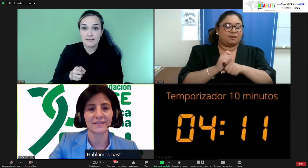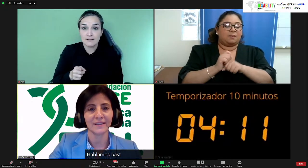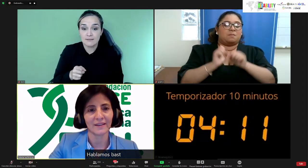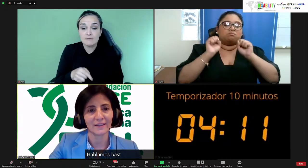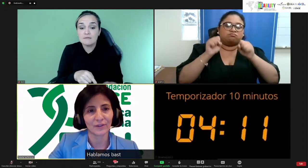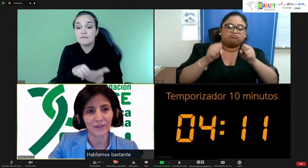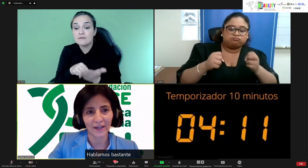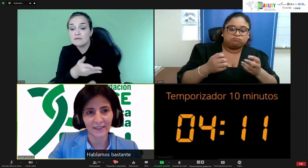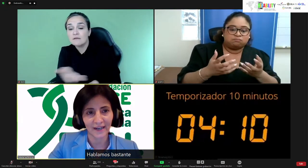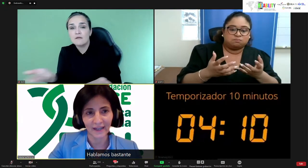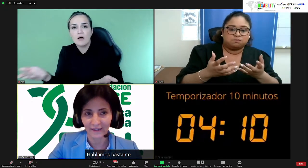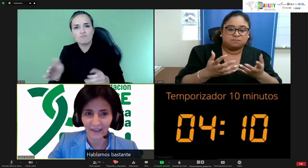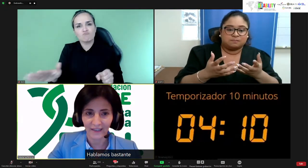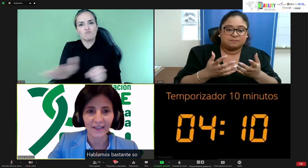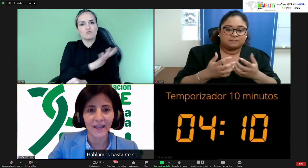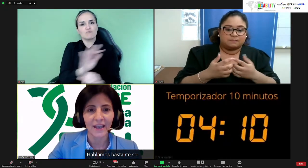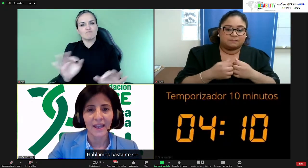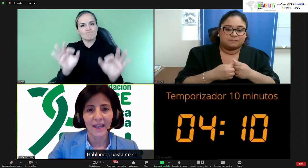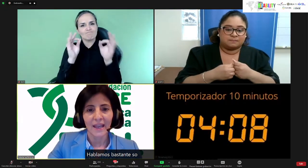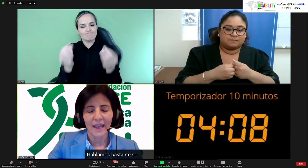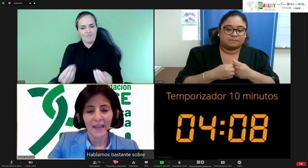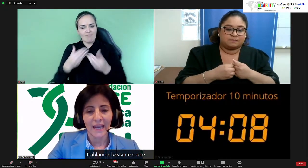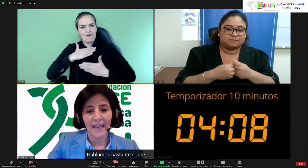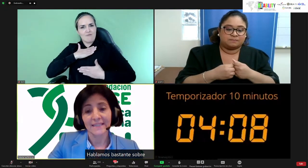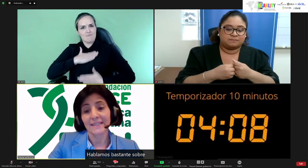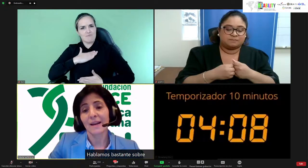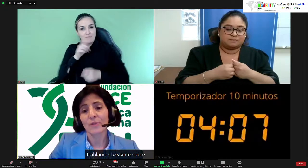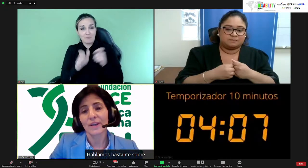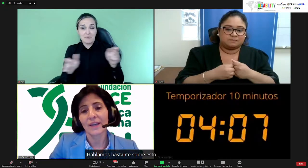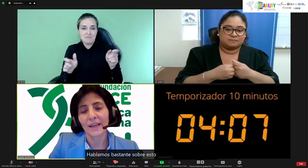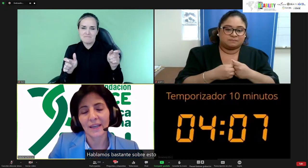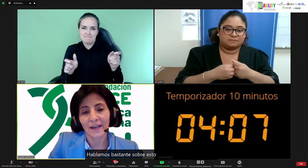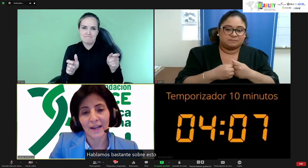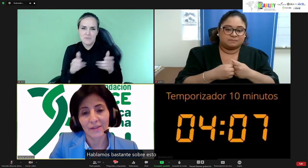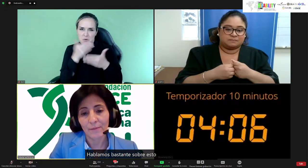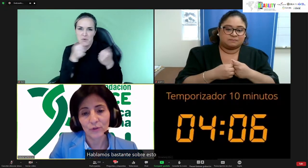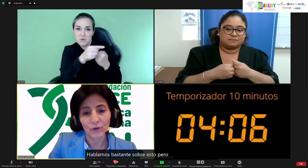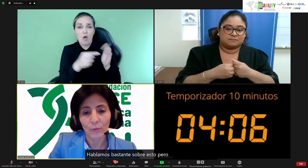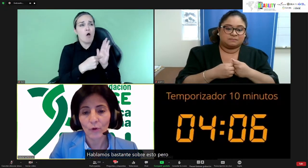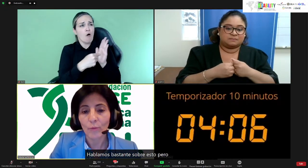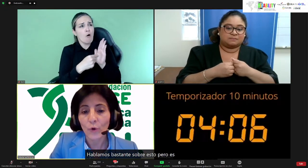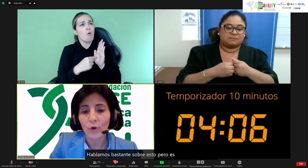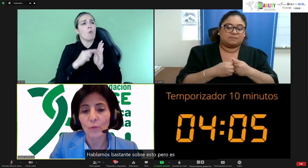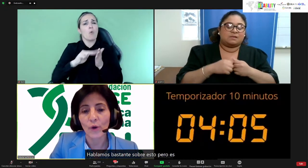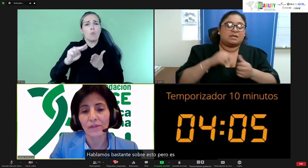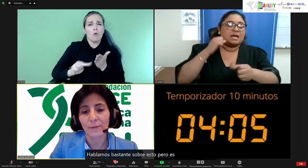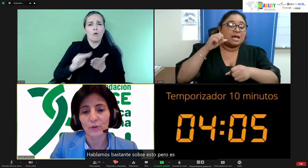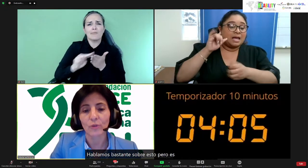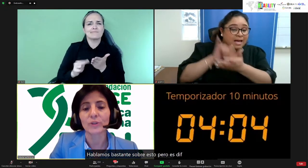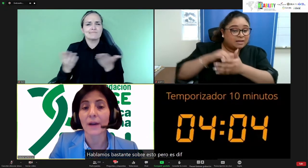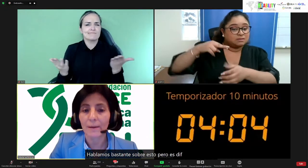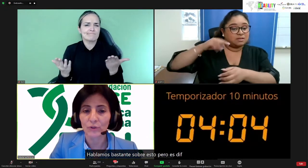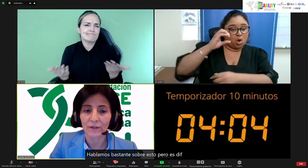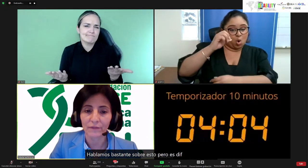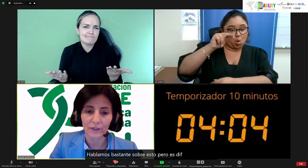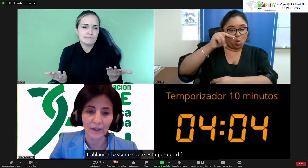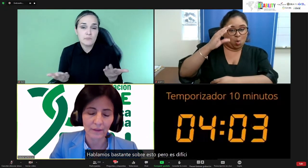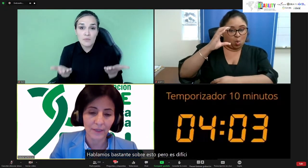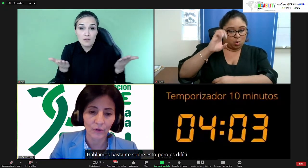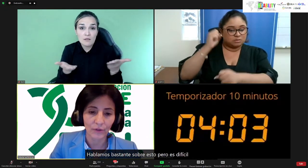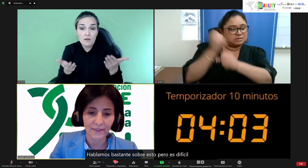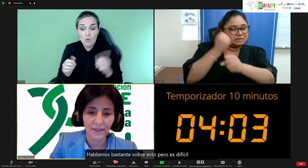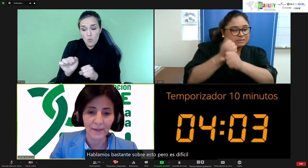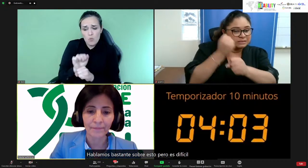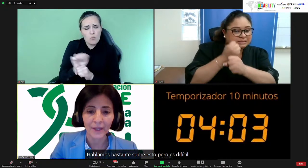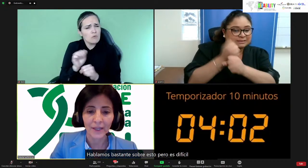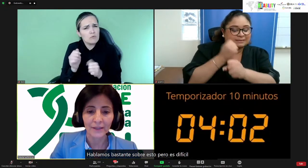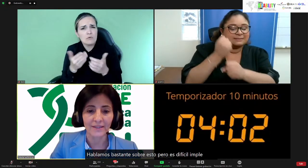implement it with full warranties this is the task that we carry out how do we